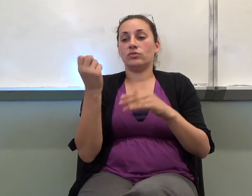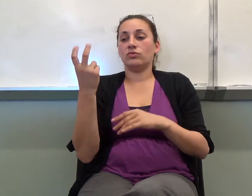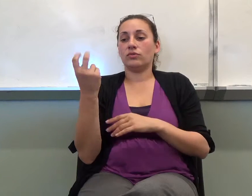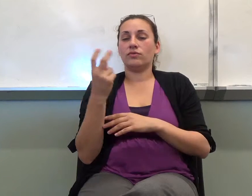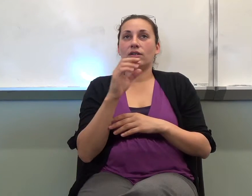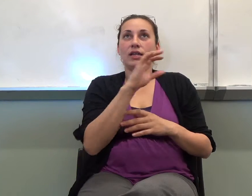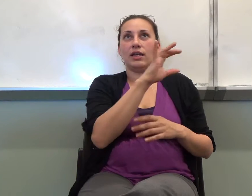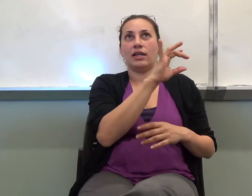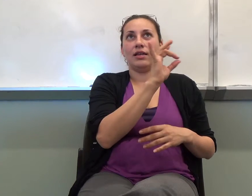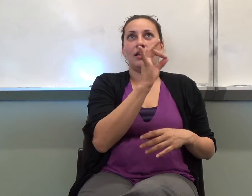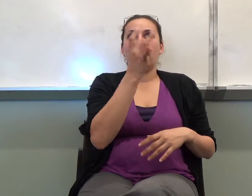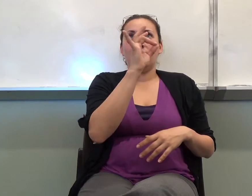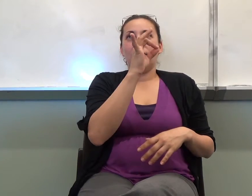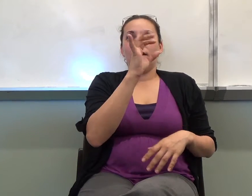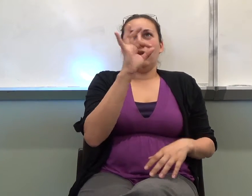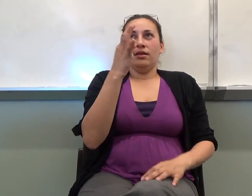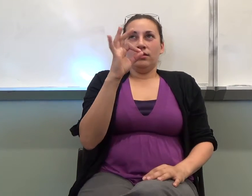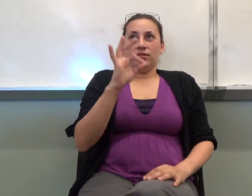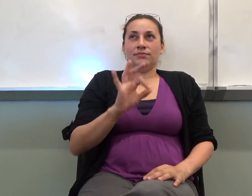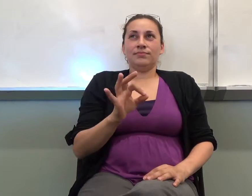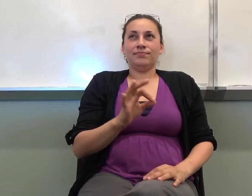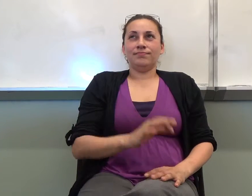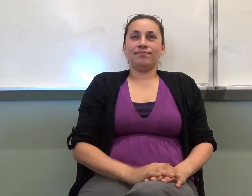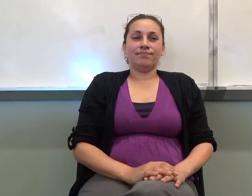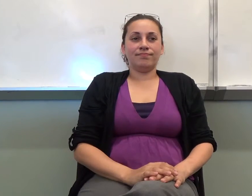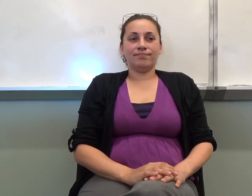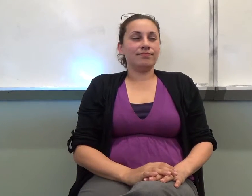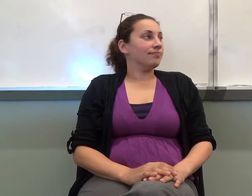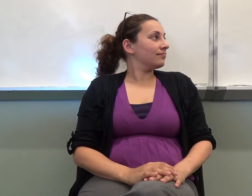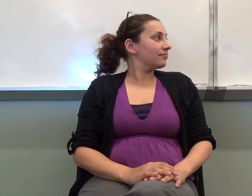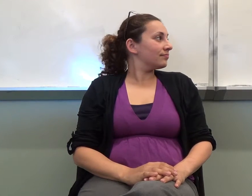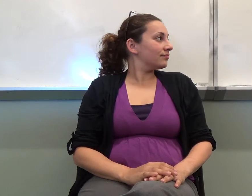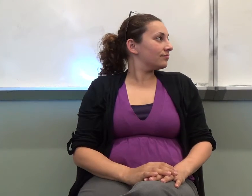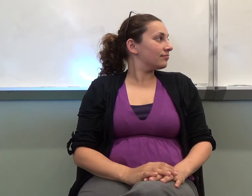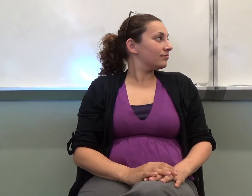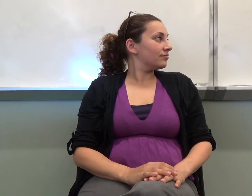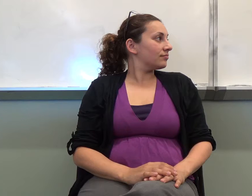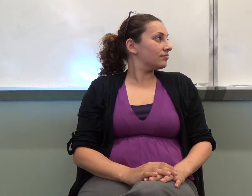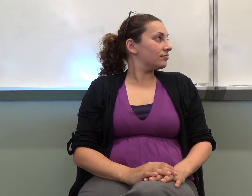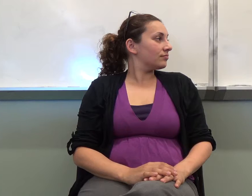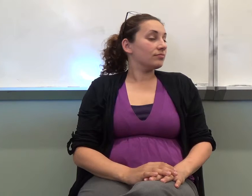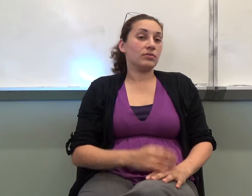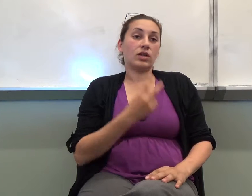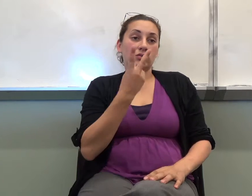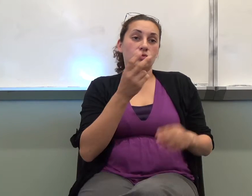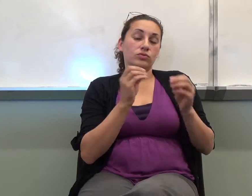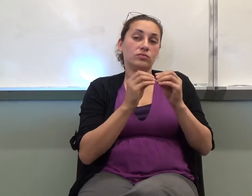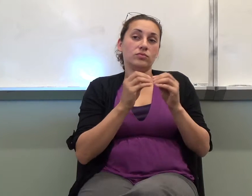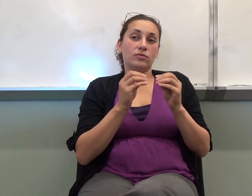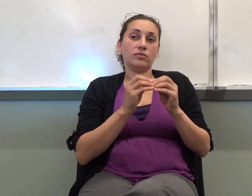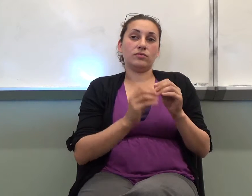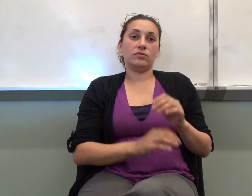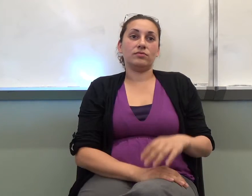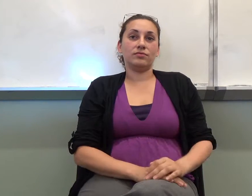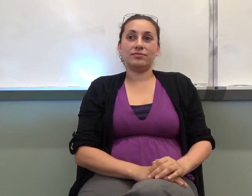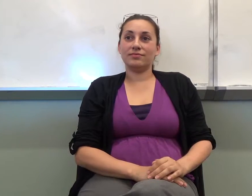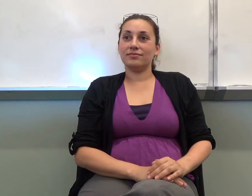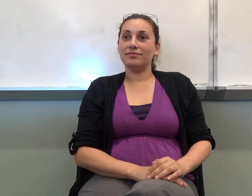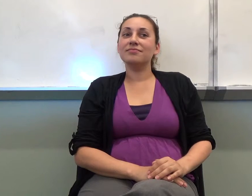19. Say one more. It'll be more than that. Yeah. 8. So what